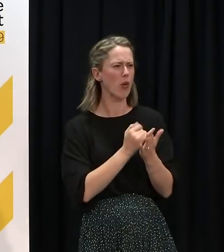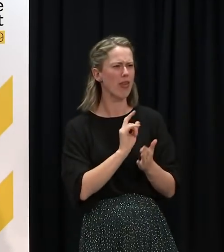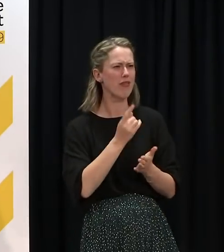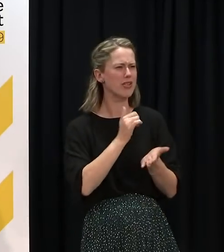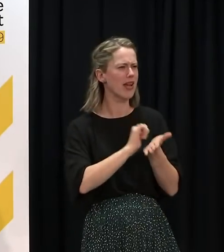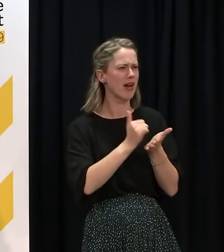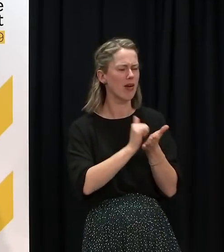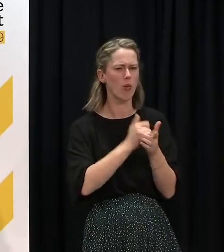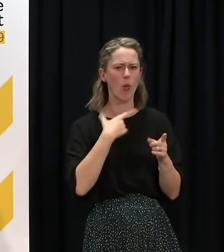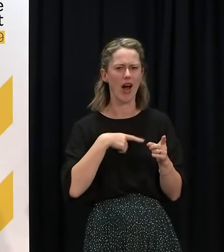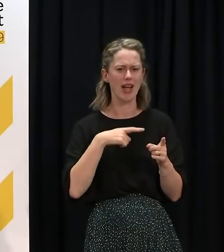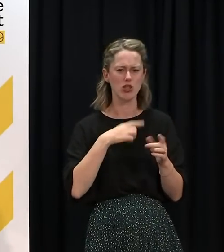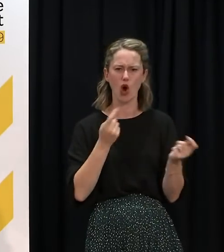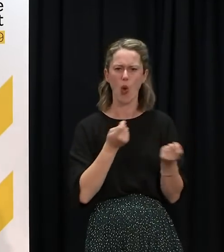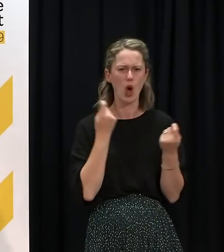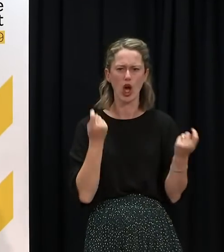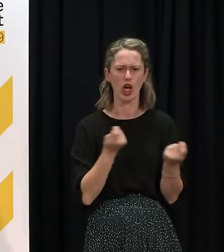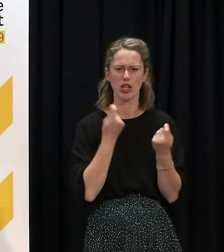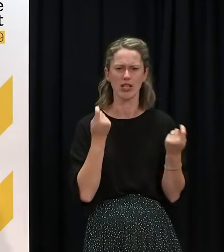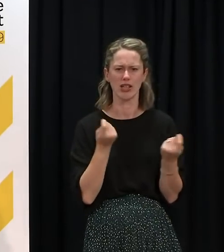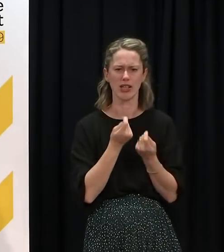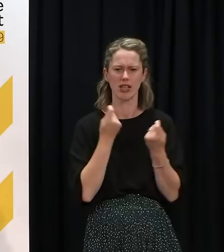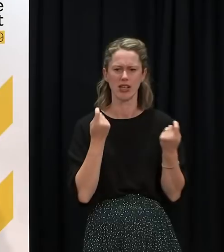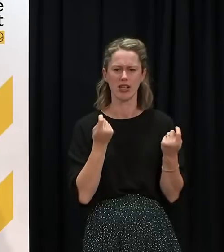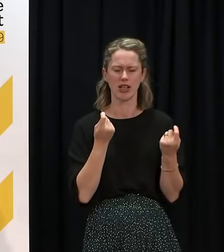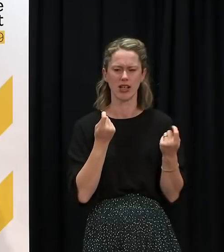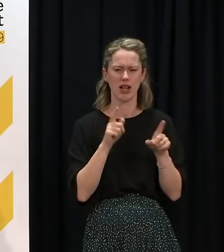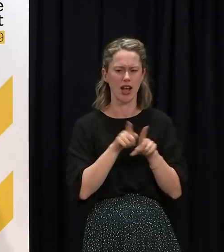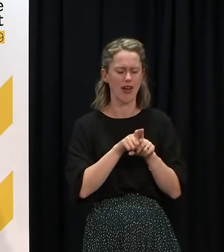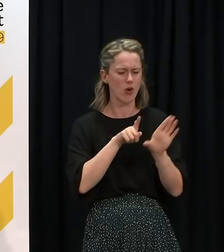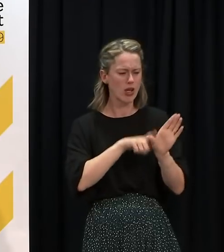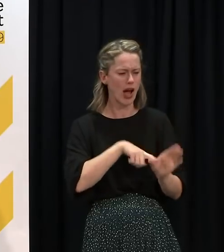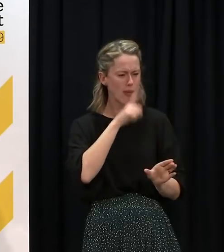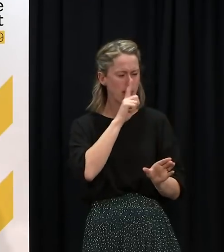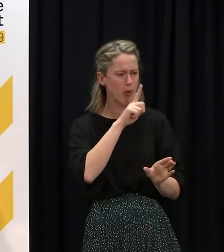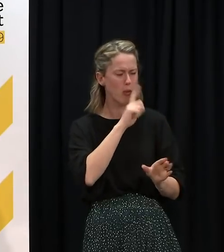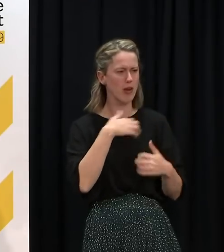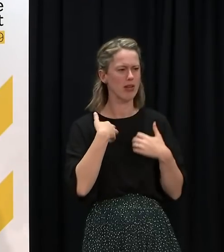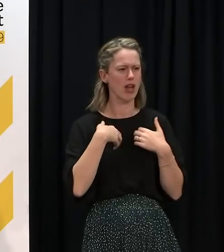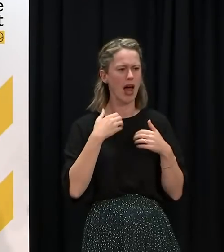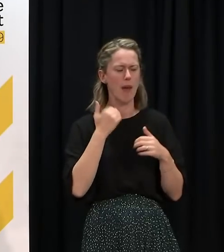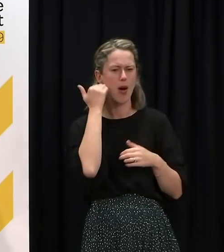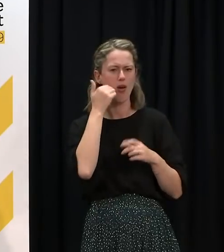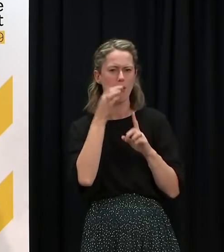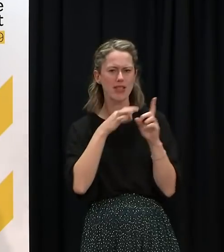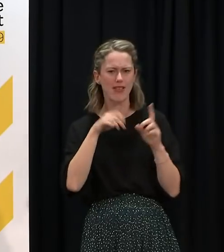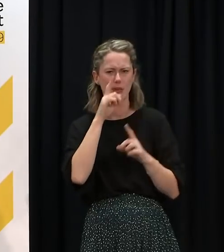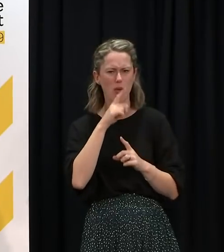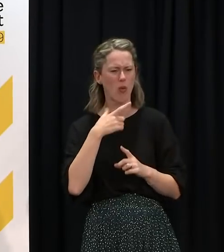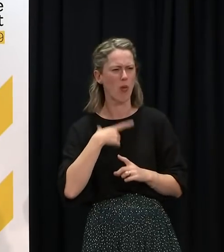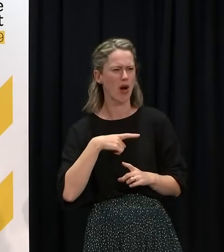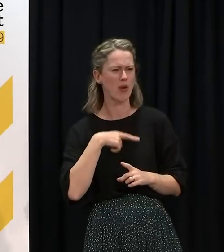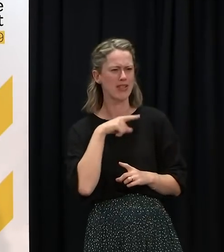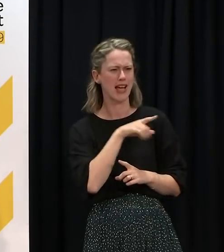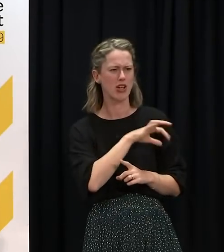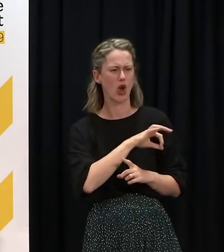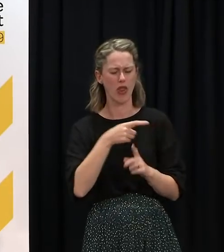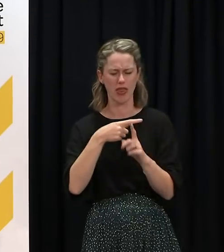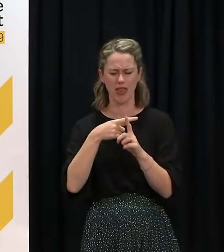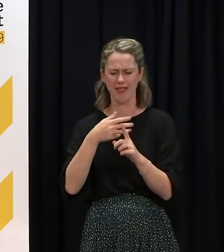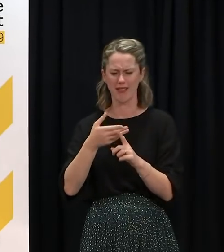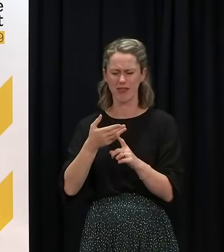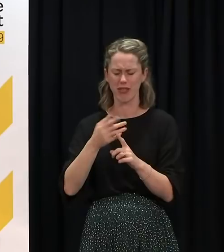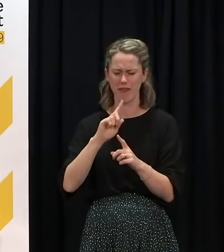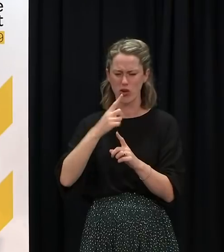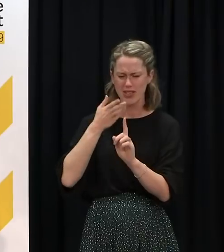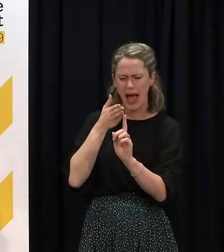of it then, that it hasn't worked, and I guess in terms of attracting younger people, particularly in Māori and Pacifica, why was that not the target in the first